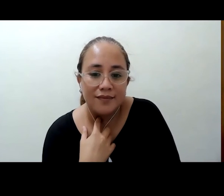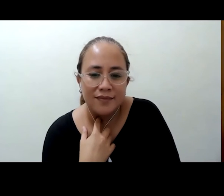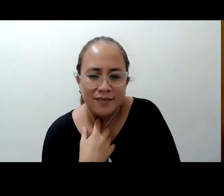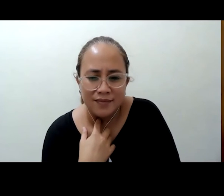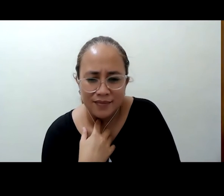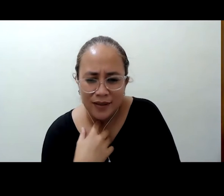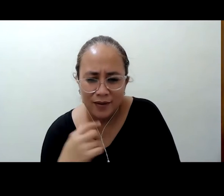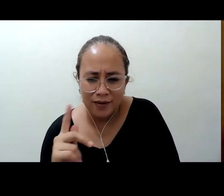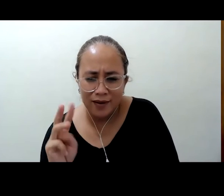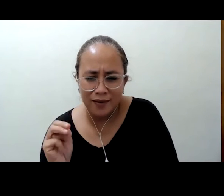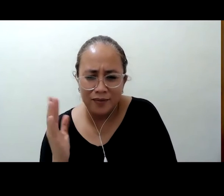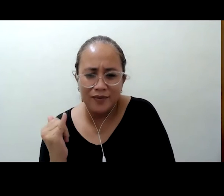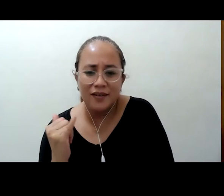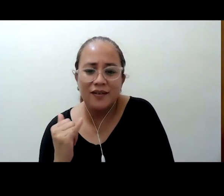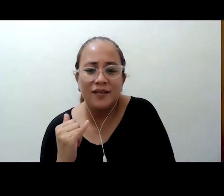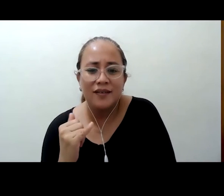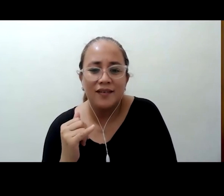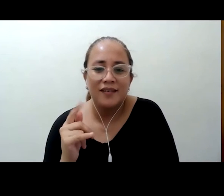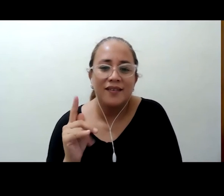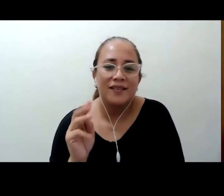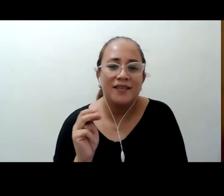having trouble getting this file open.